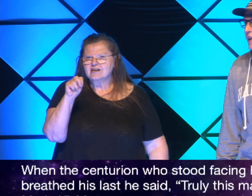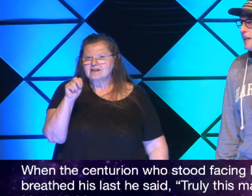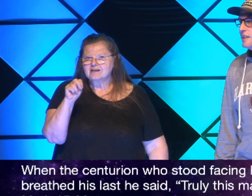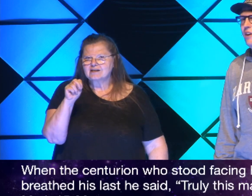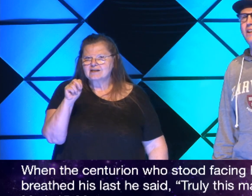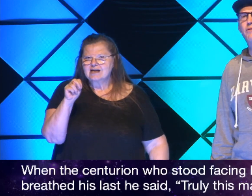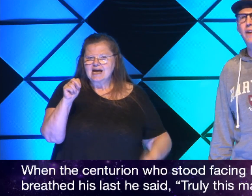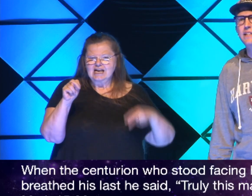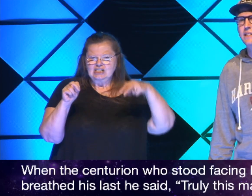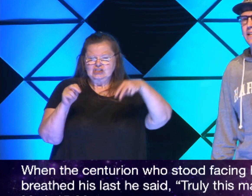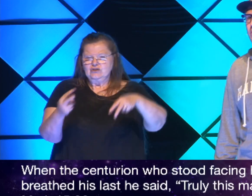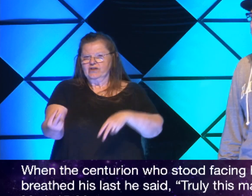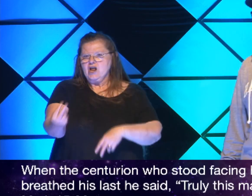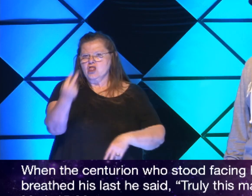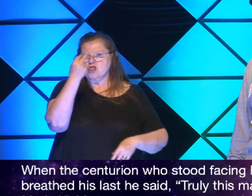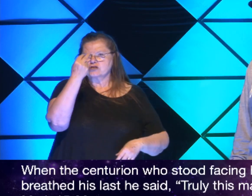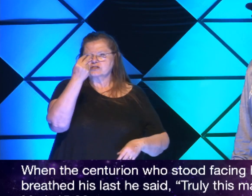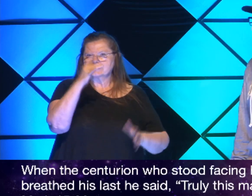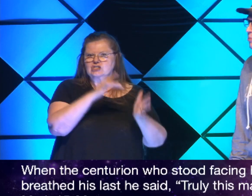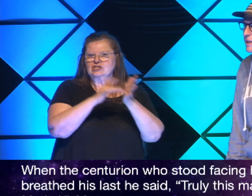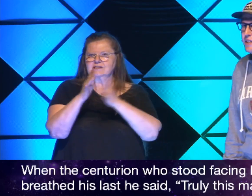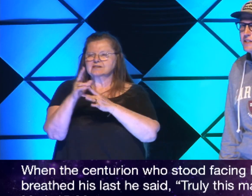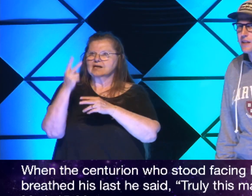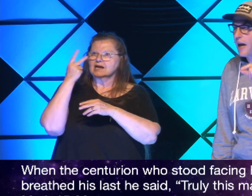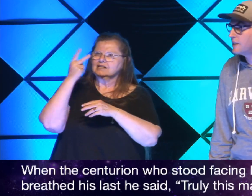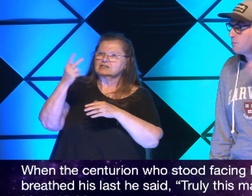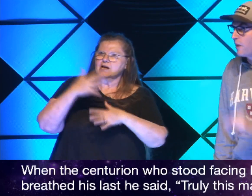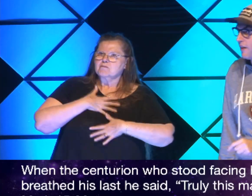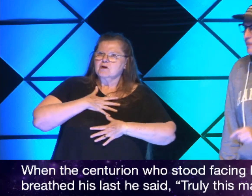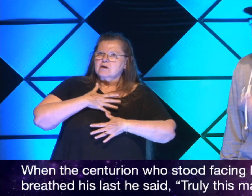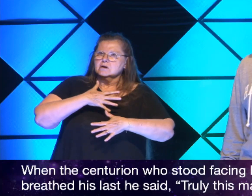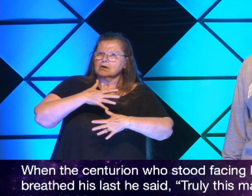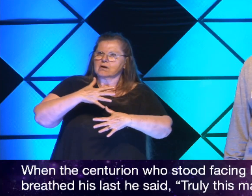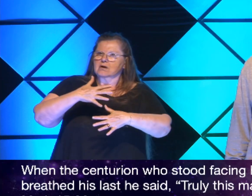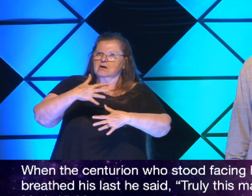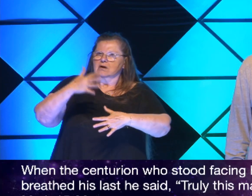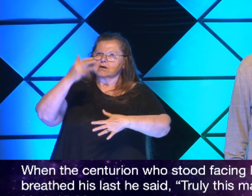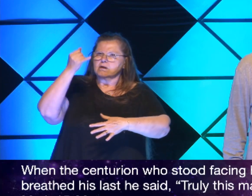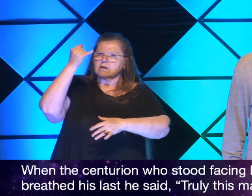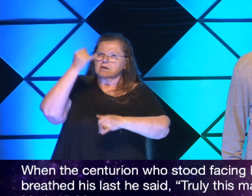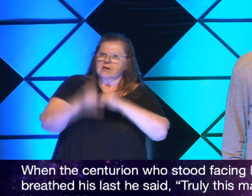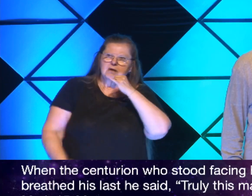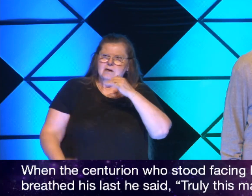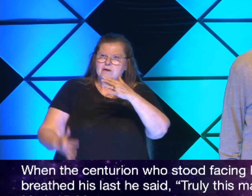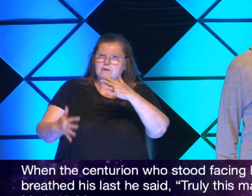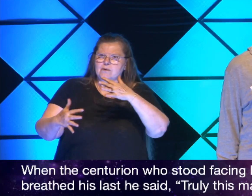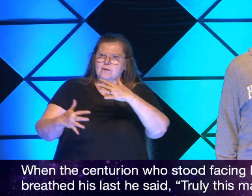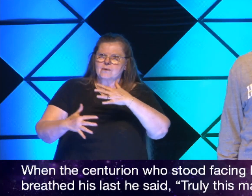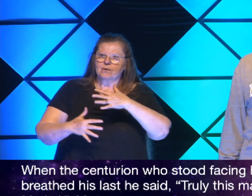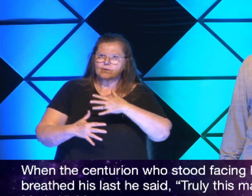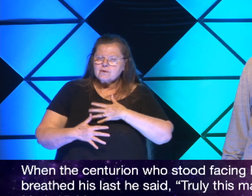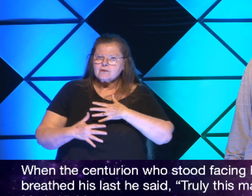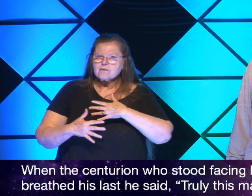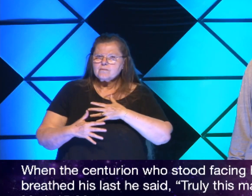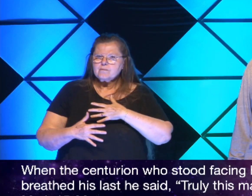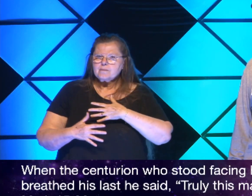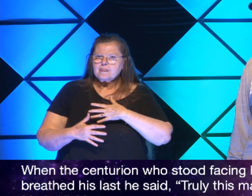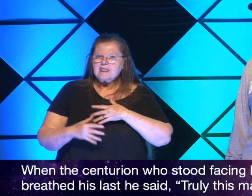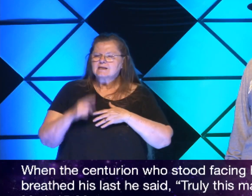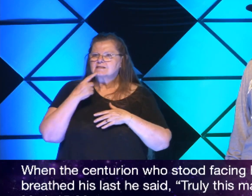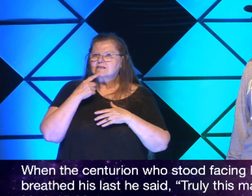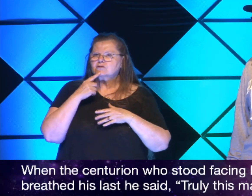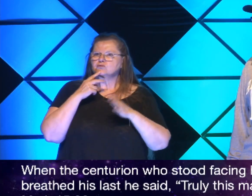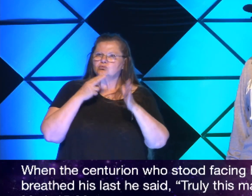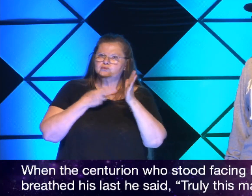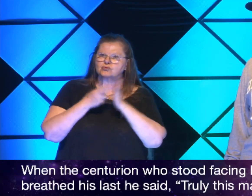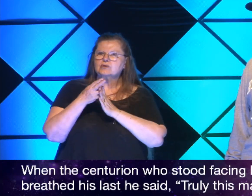centurion stands there and he faces him and he saw him breathe his last breath, the text says. And Mark has the centurion say, truly,